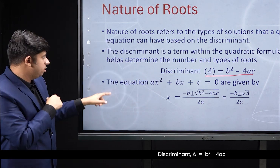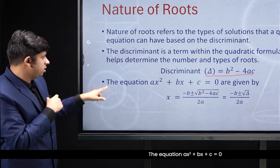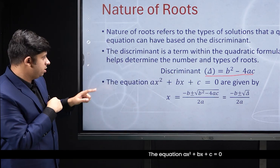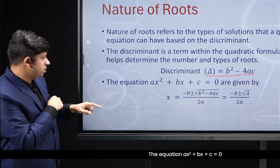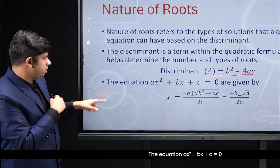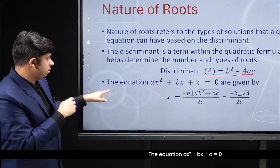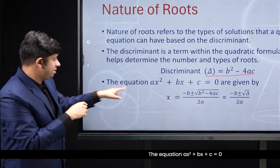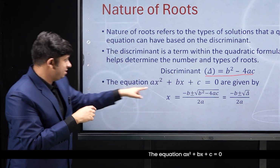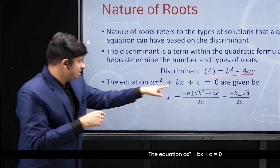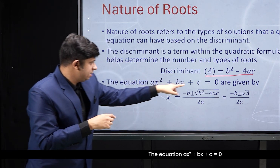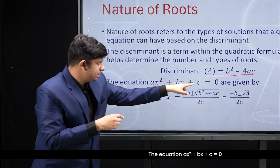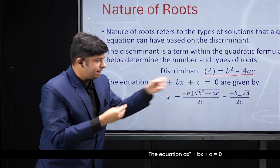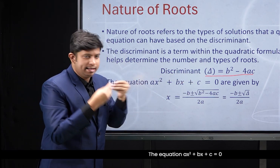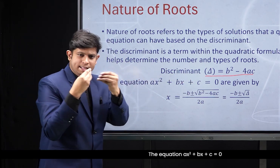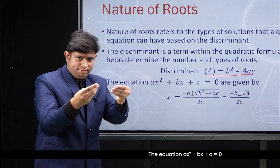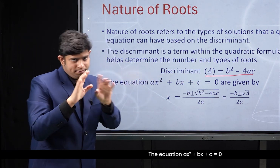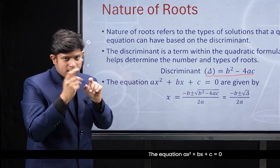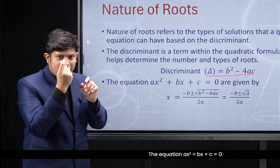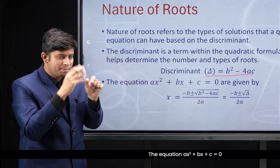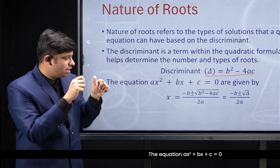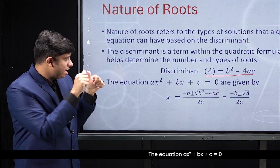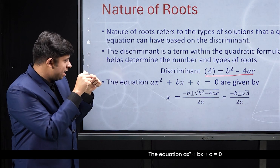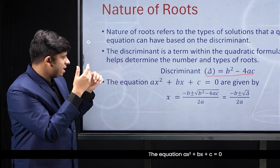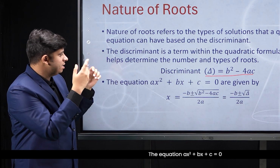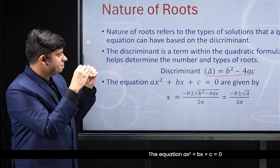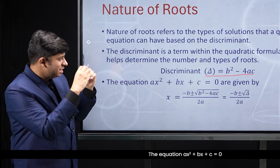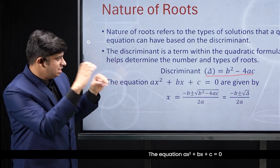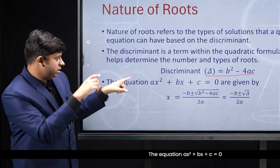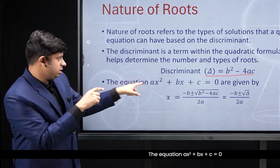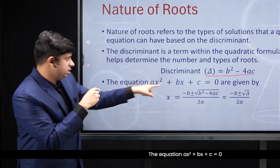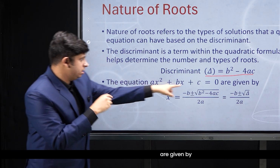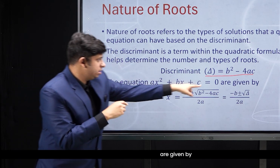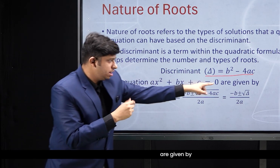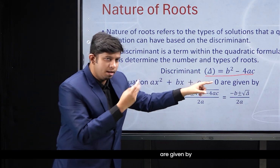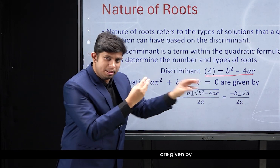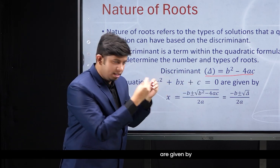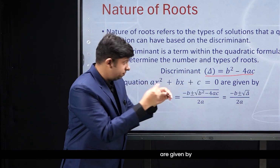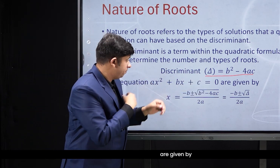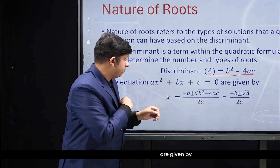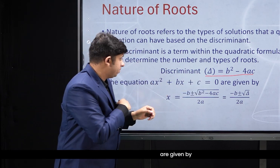The equation ax square plus bx plus c equal to 0 are given by